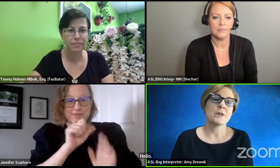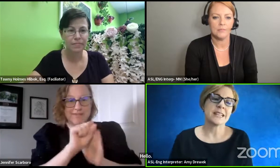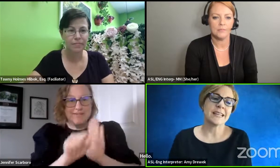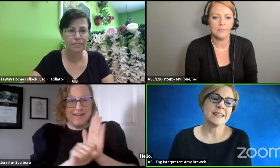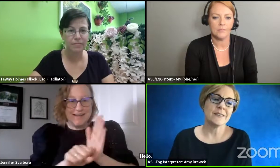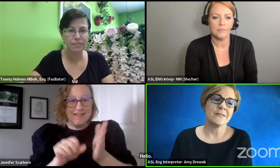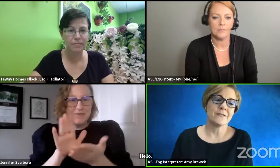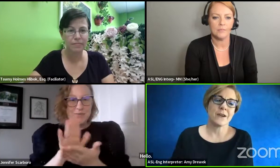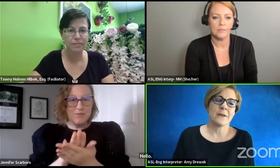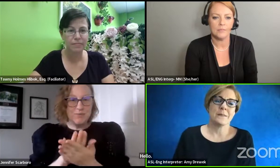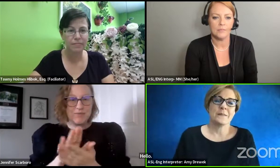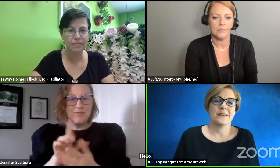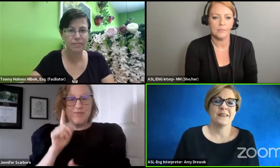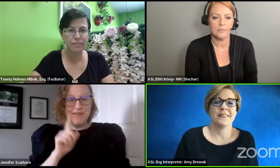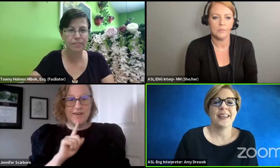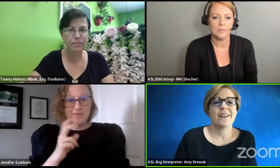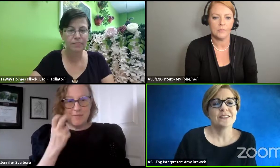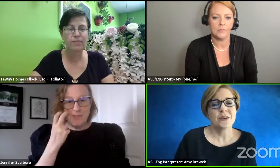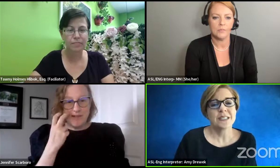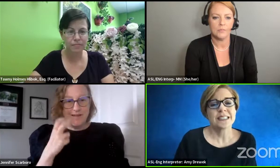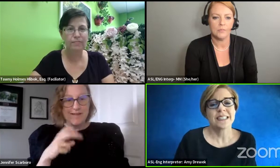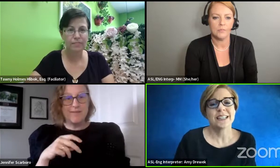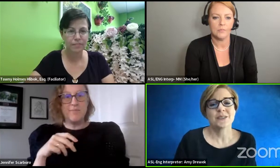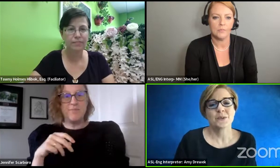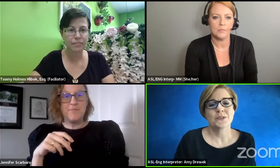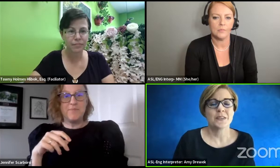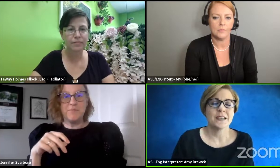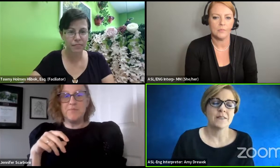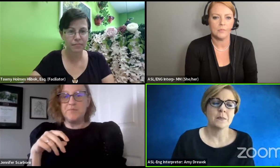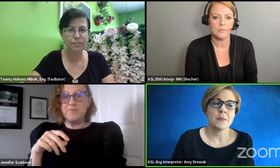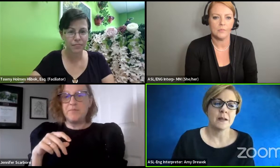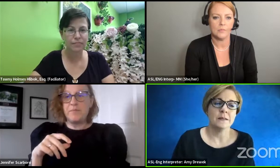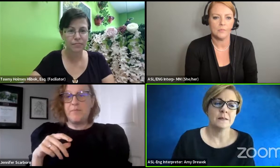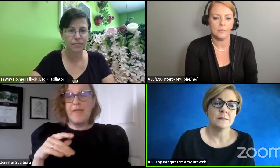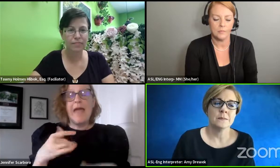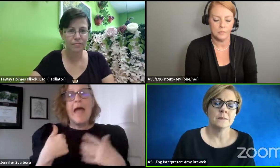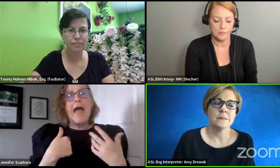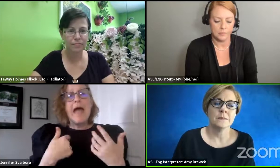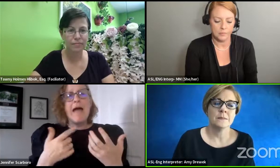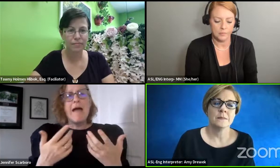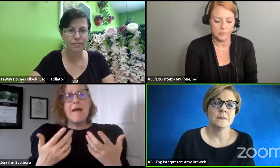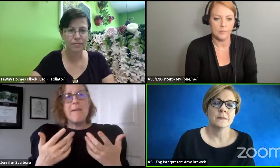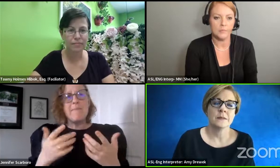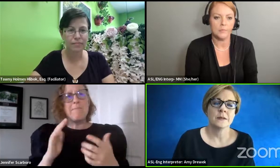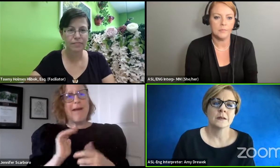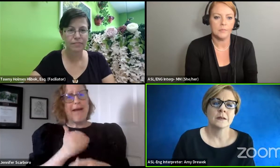I'm a representative from the Arizona State Schools for the Deaf and Blind.